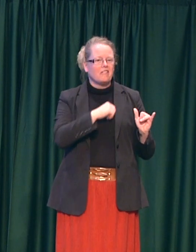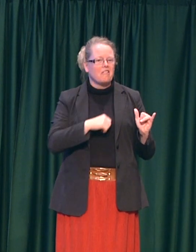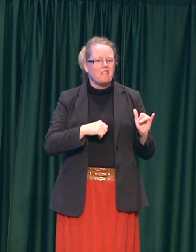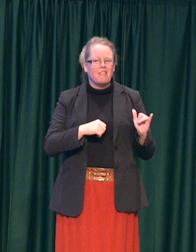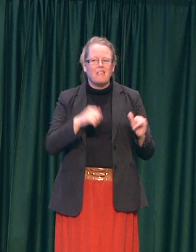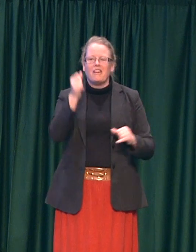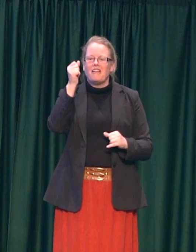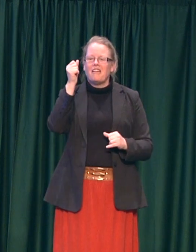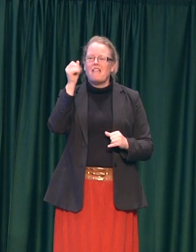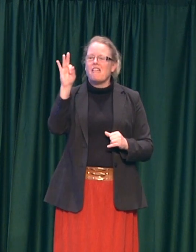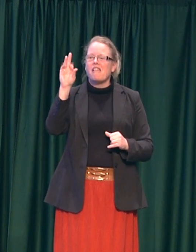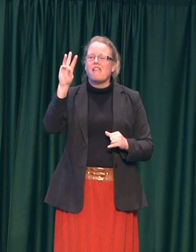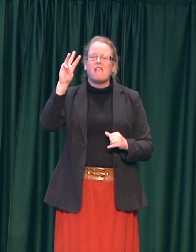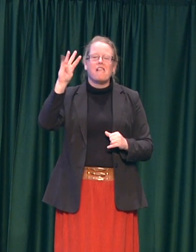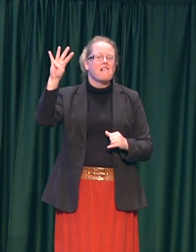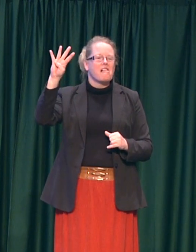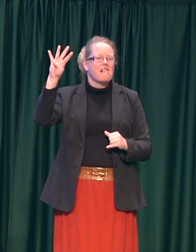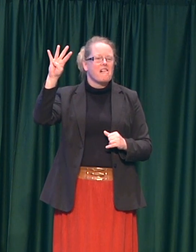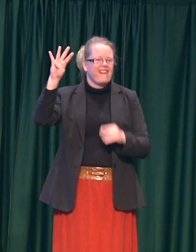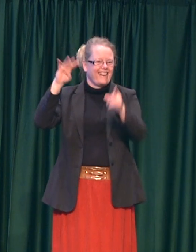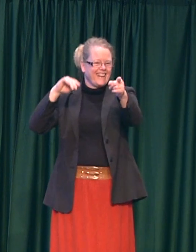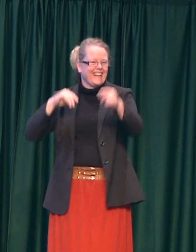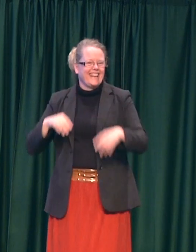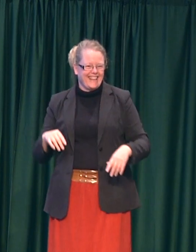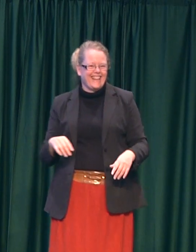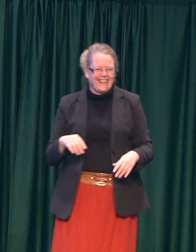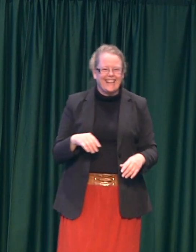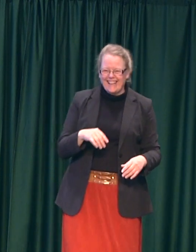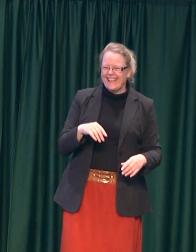The birth of RID was the same year I was born,